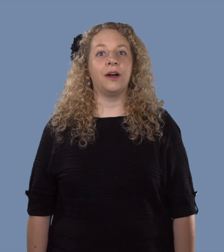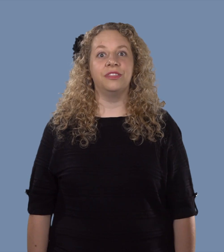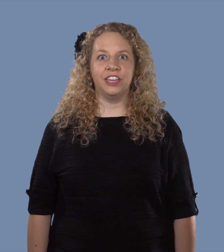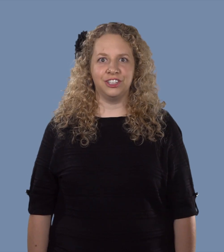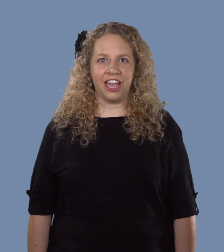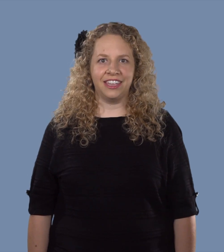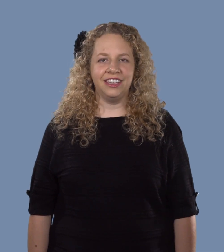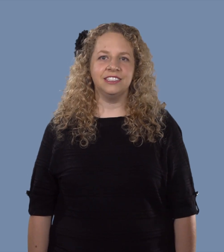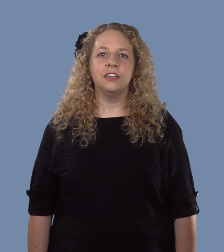something thin,